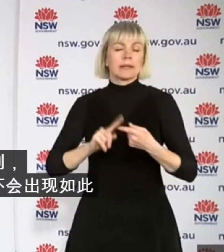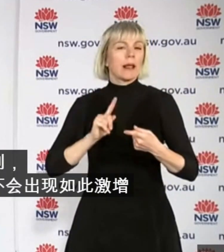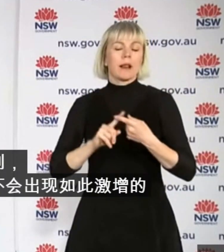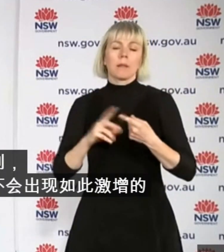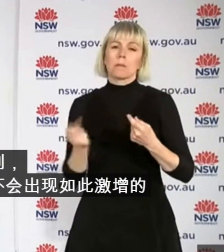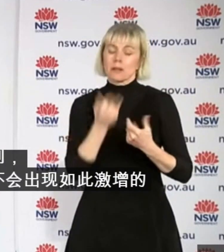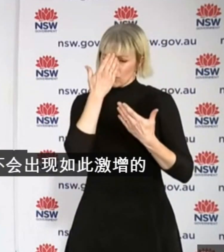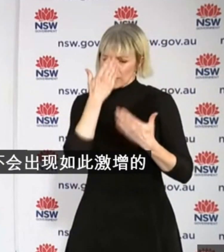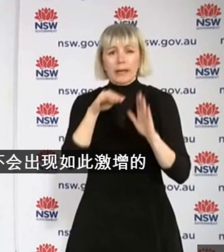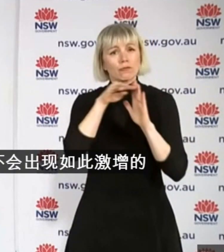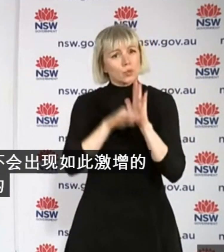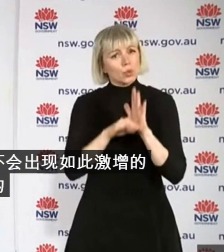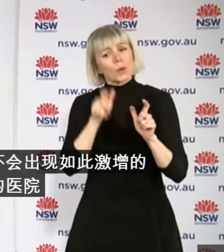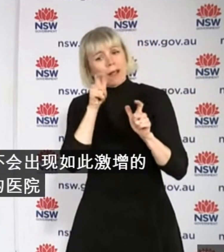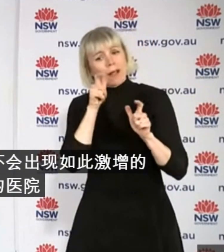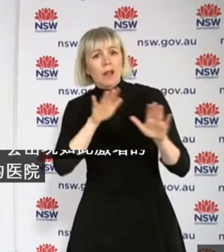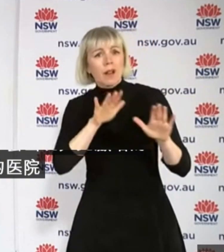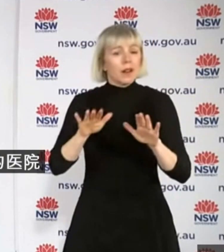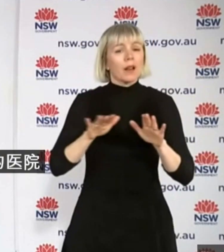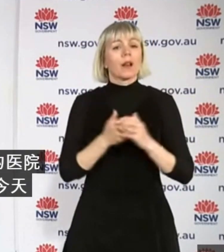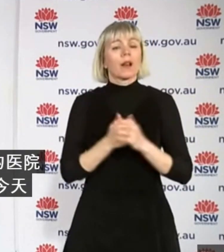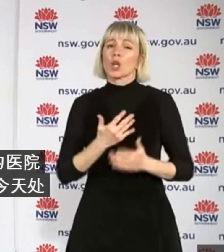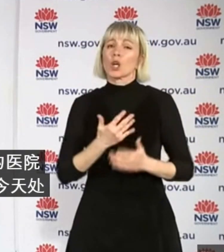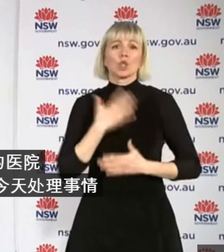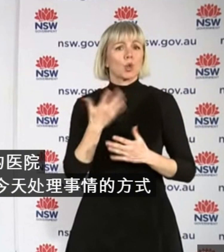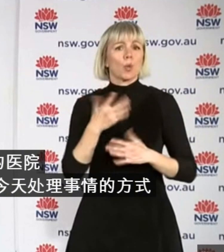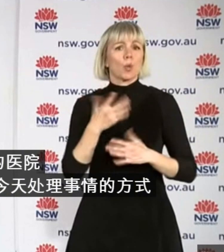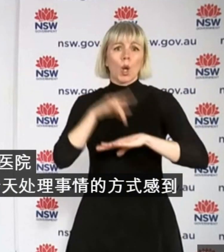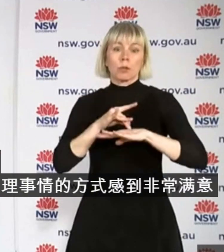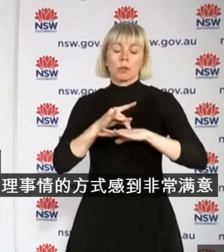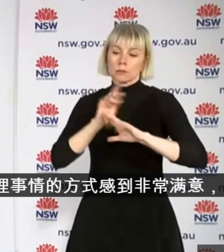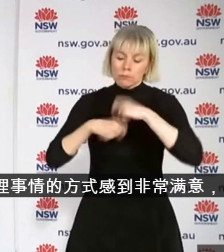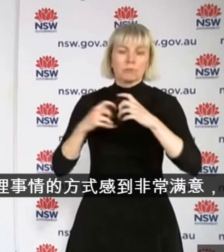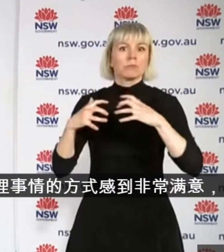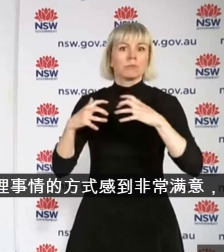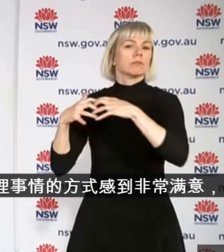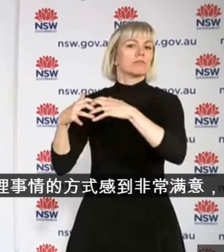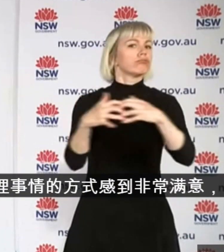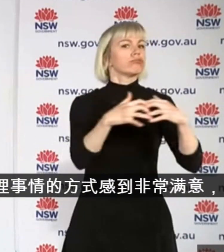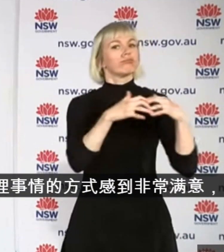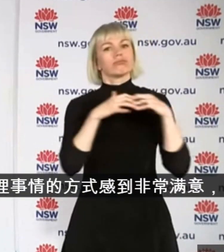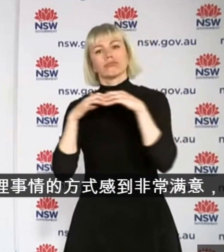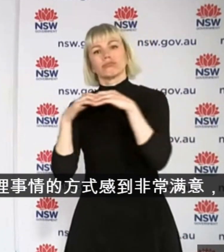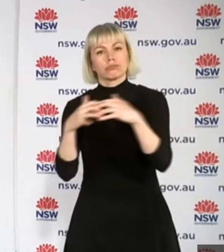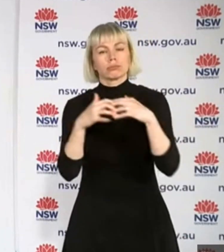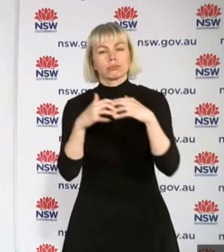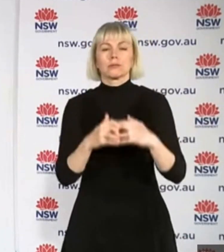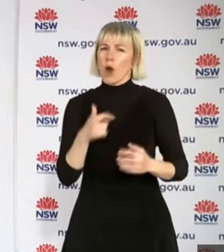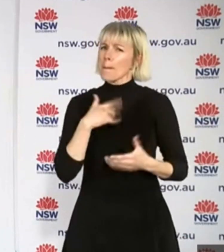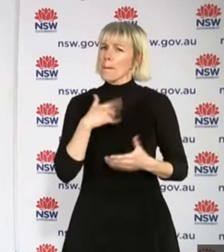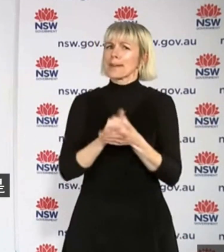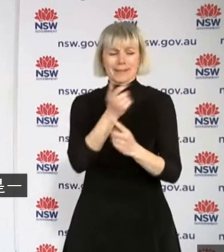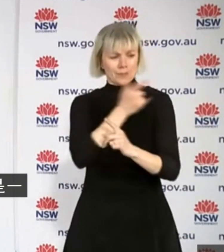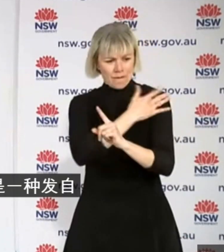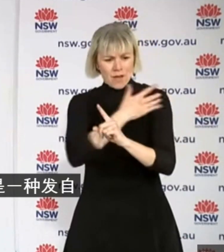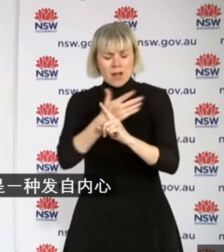have such a surge in cases that our hospitals become overwhelmed. I'm so pleased with the way in which we've managed things to date. It's always